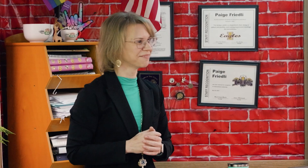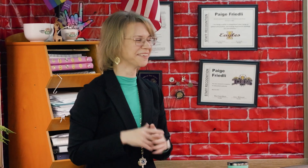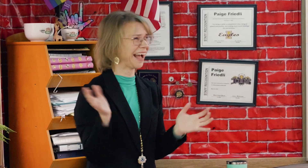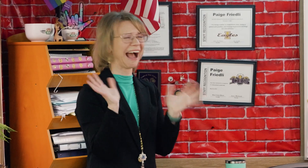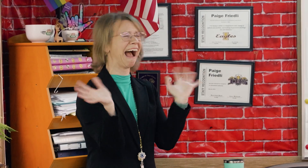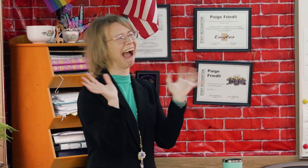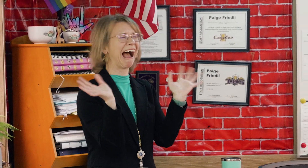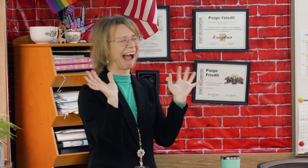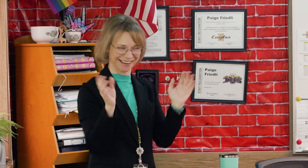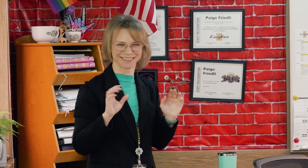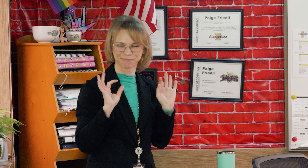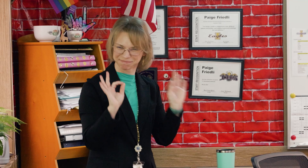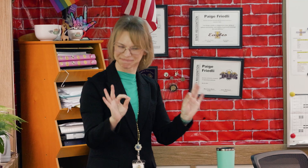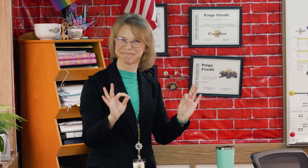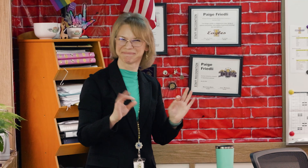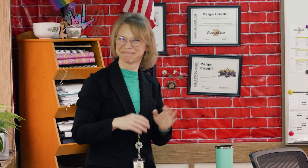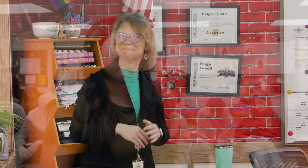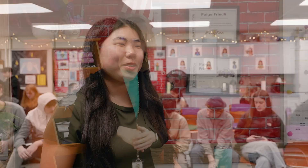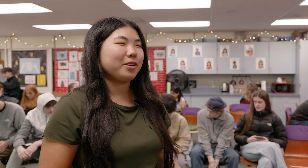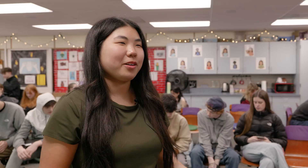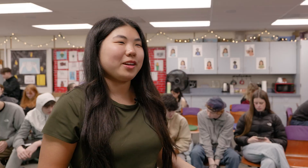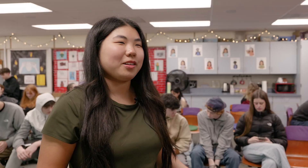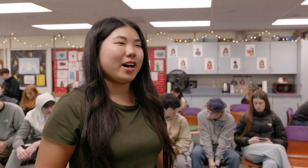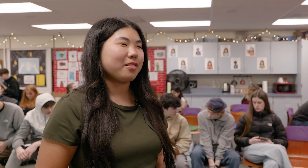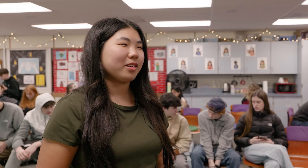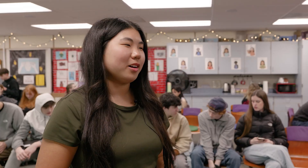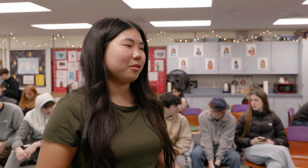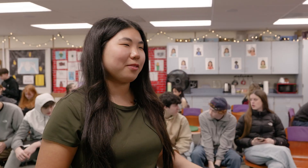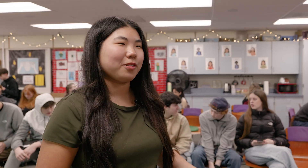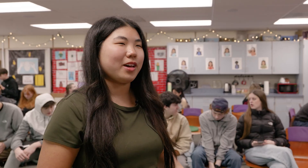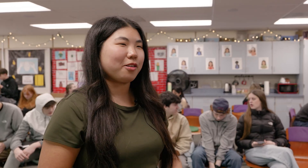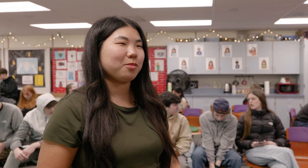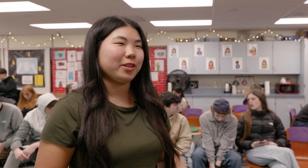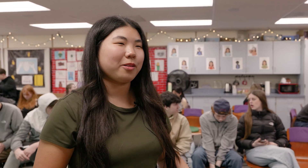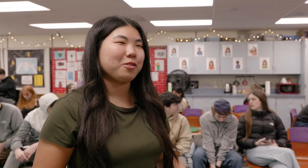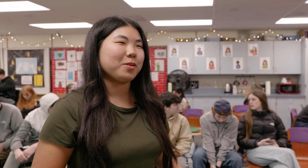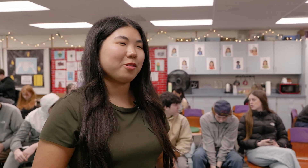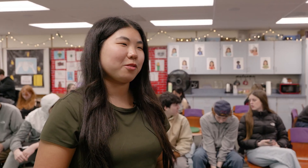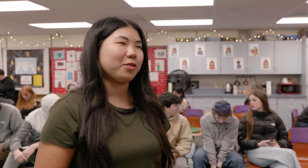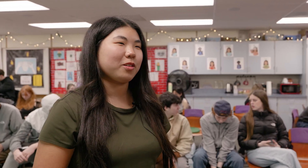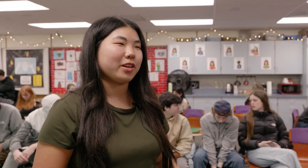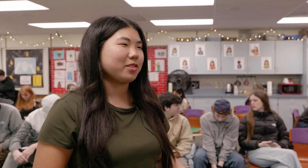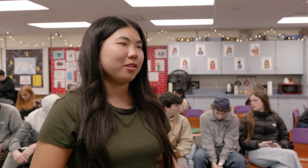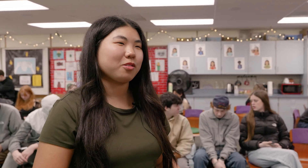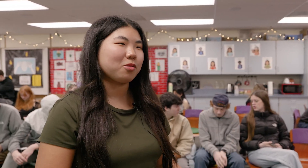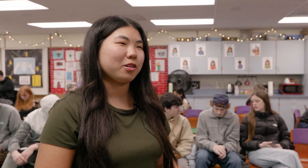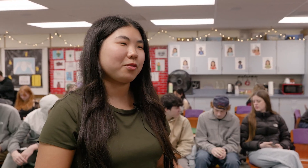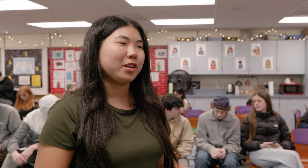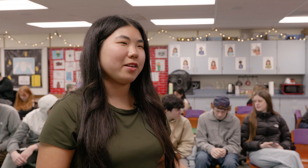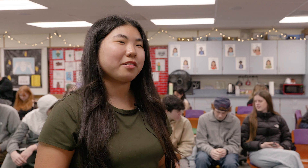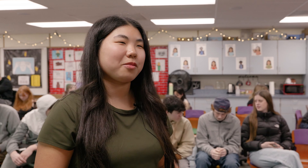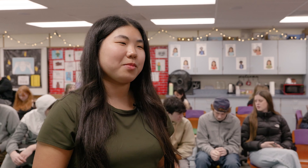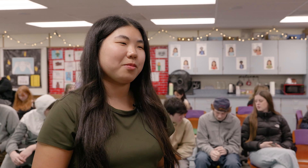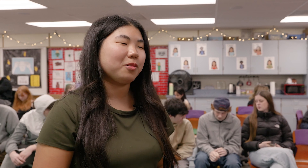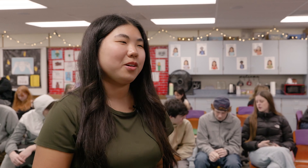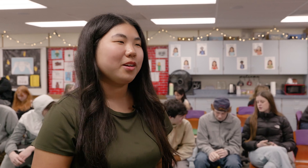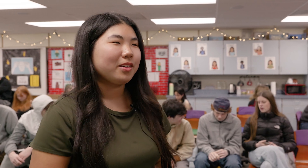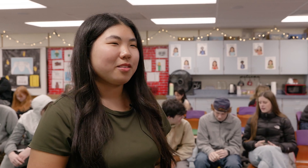really building community. It's just a really great class, like not only for the actual language, but also for the like skills that you learn for interacting with people.